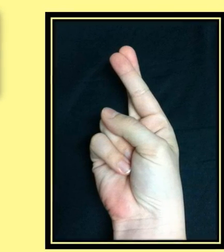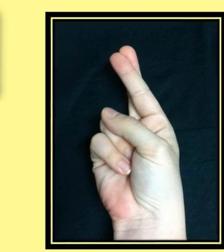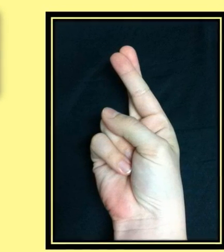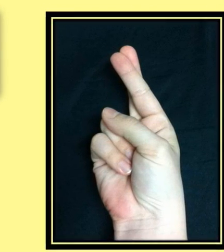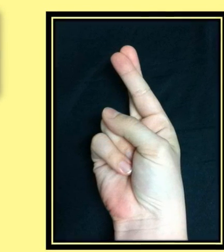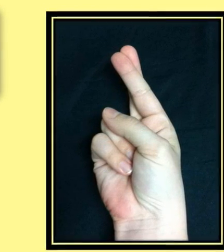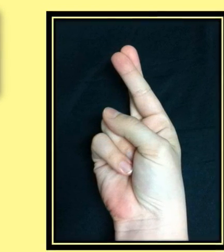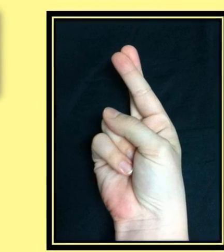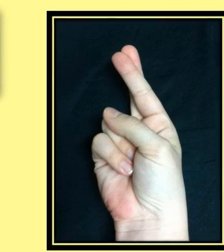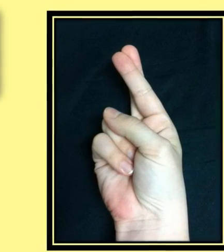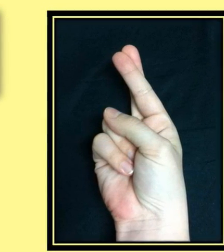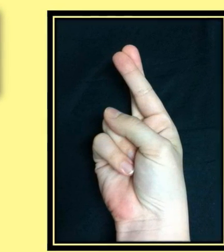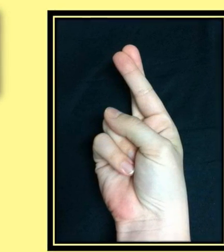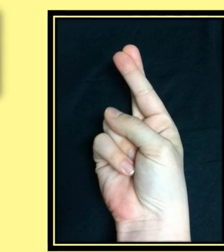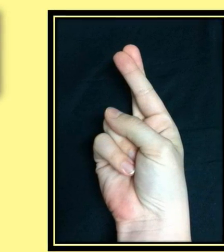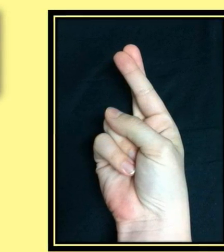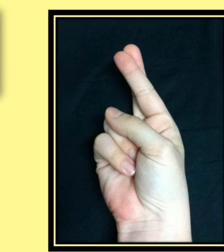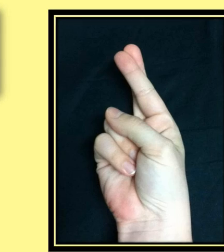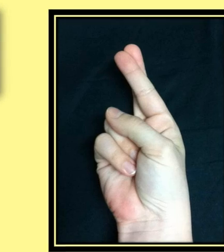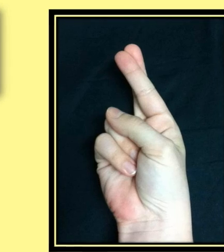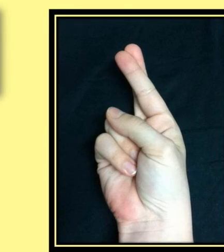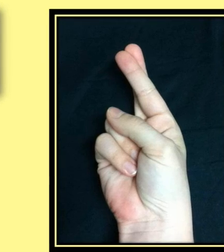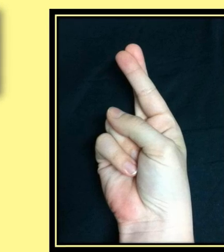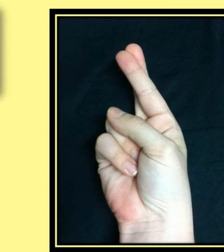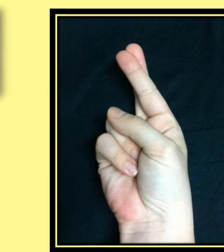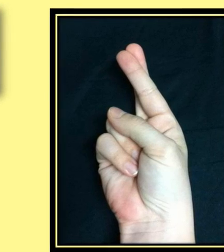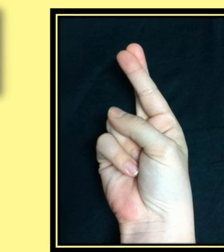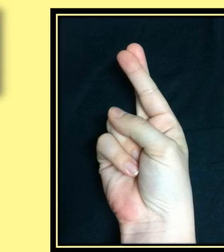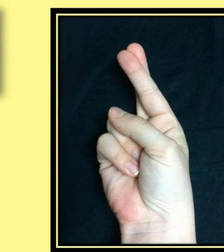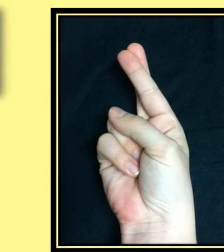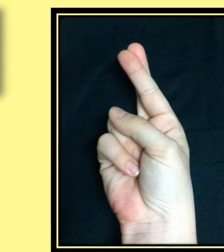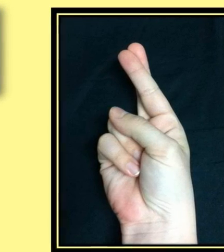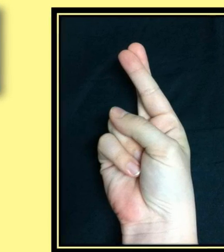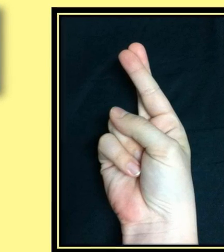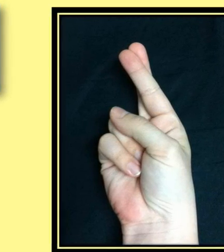ring finger and pinky finger down to your palm.